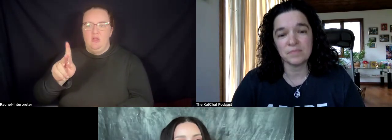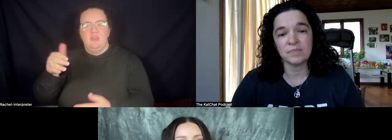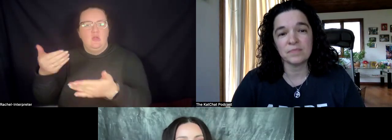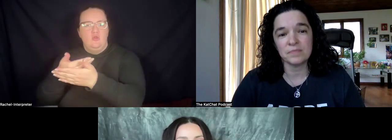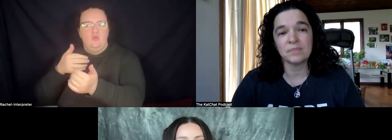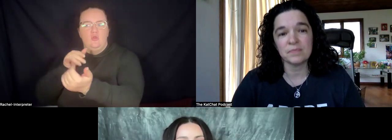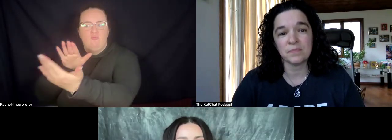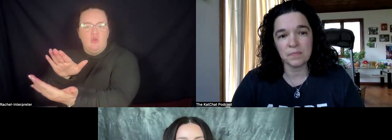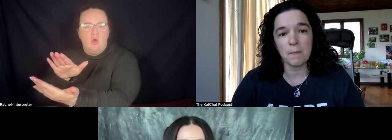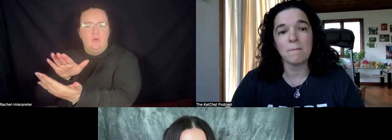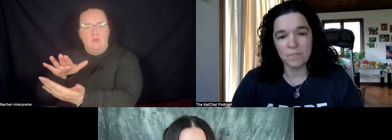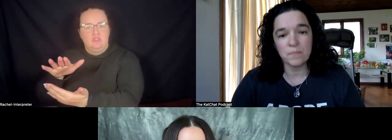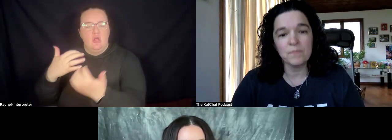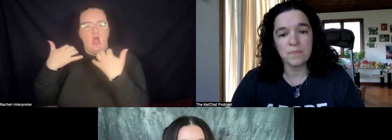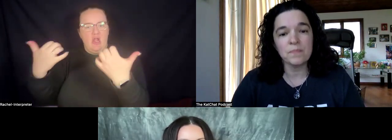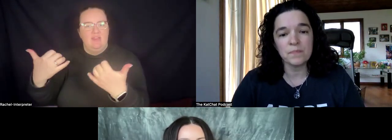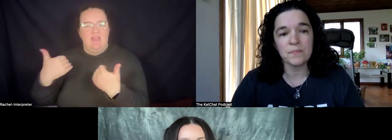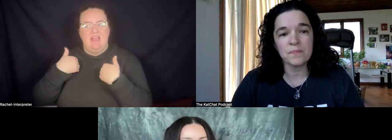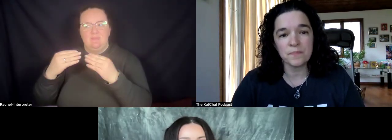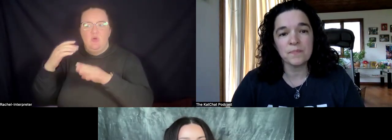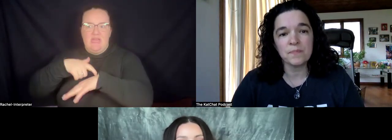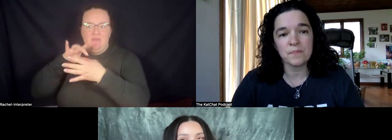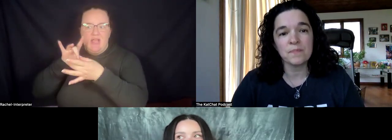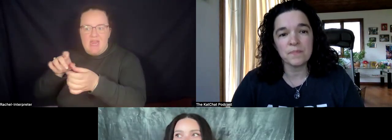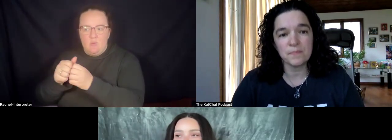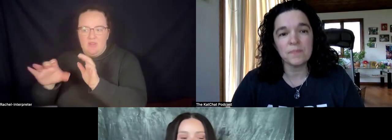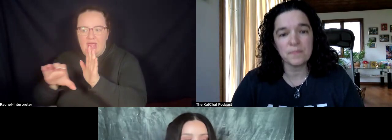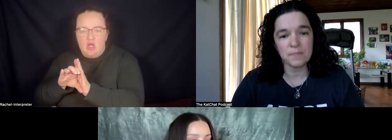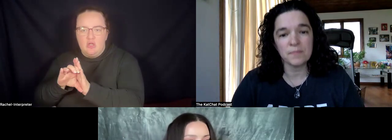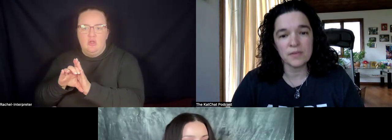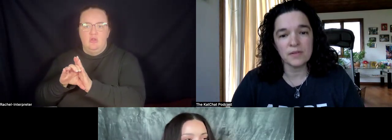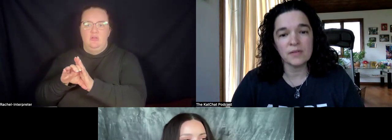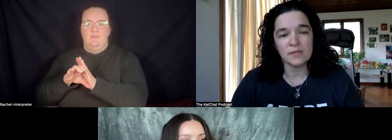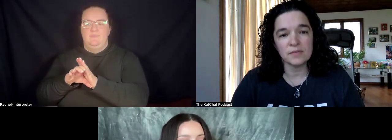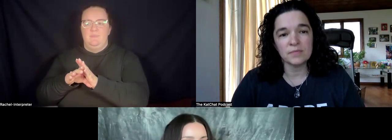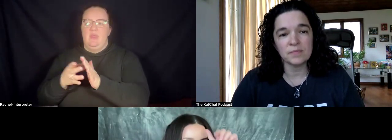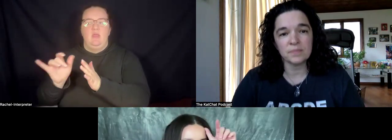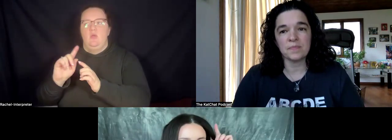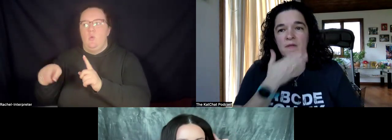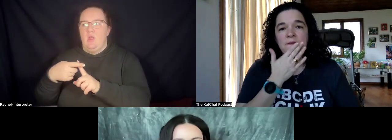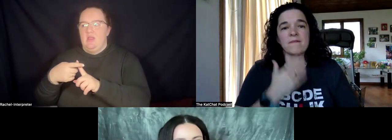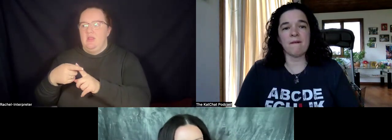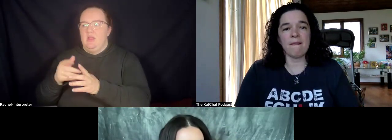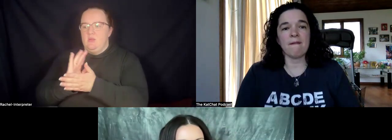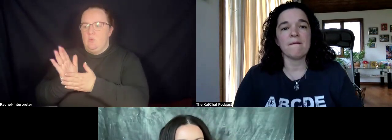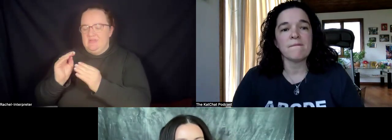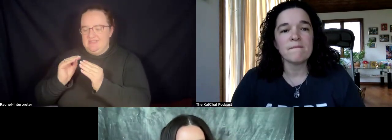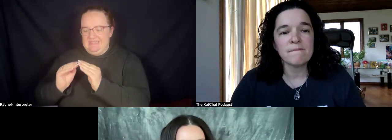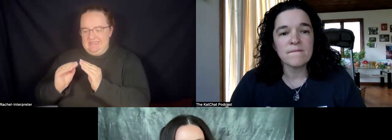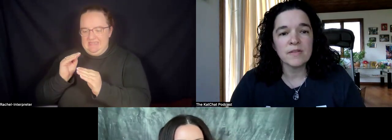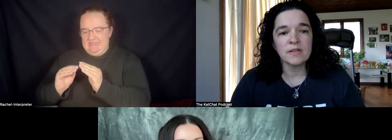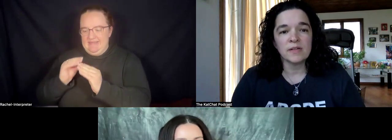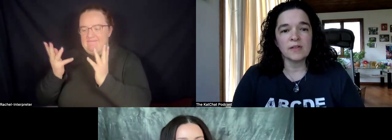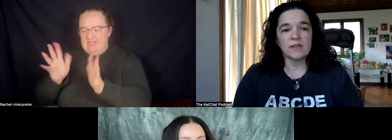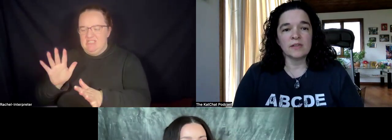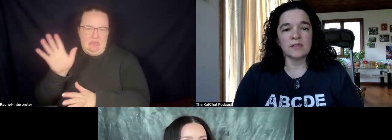more time to really connect with characters versus, it's I think by the time an edit happens, I think the movies are only about 84 minutes in